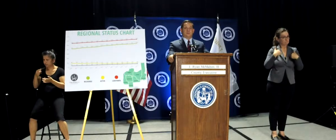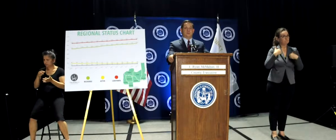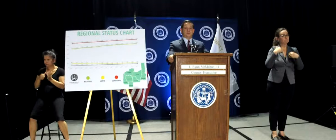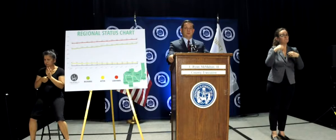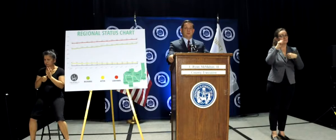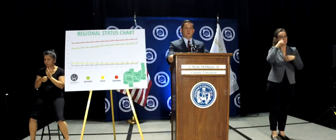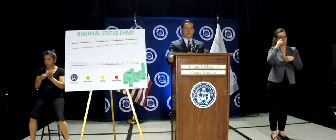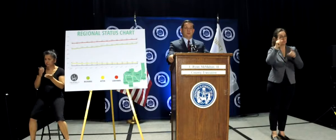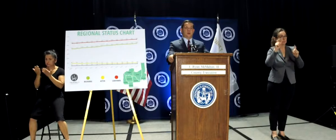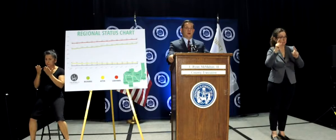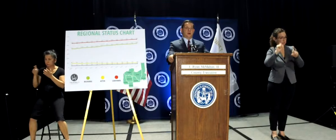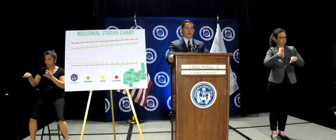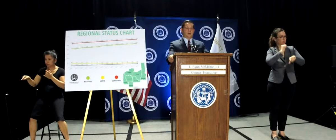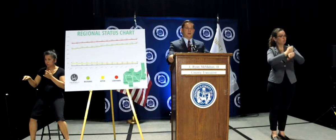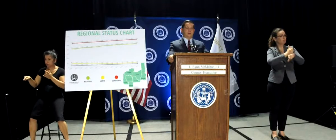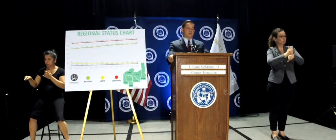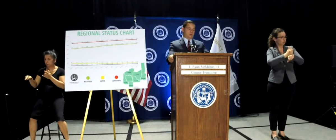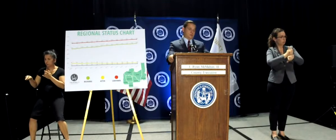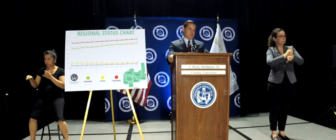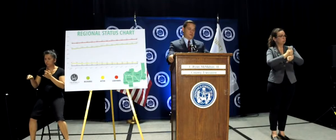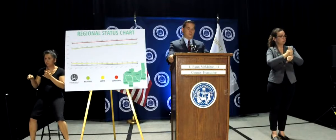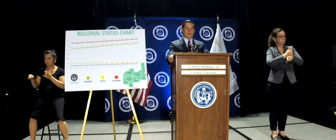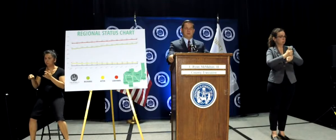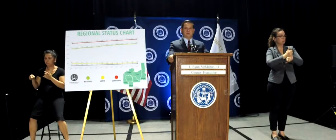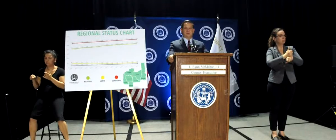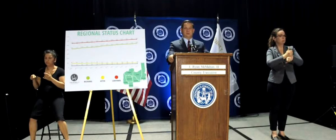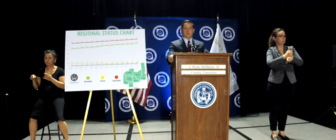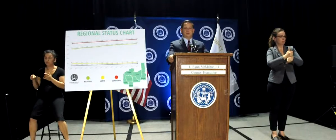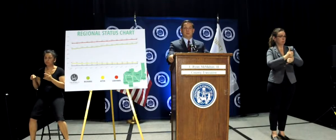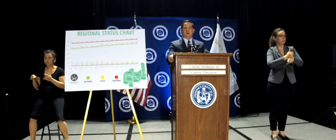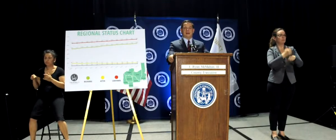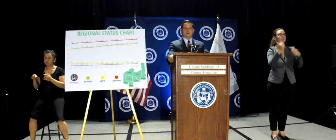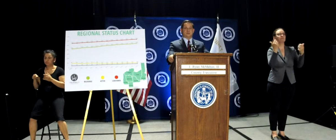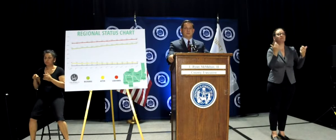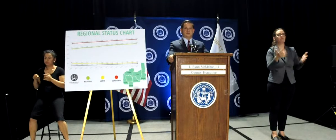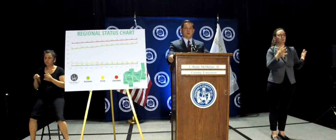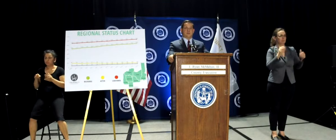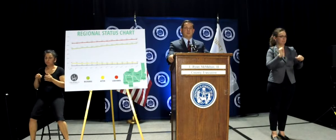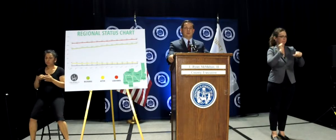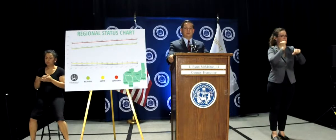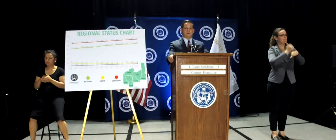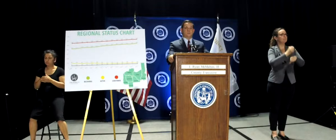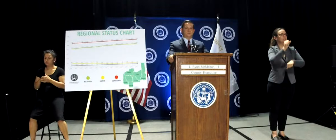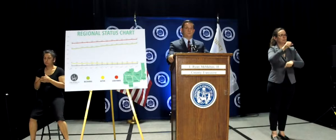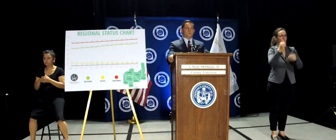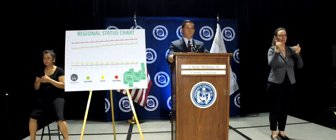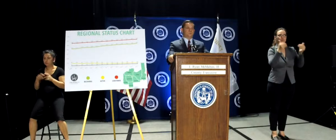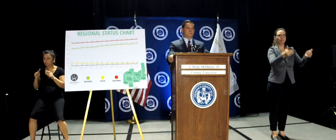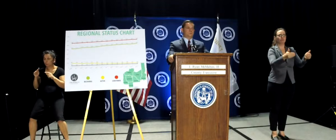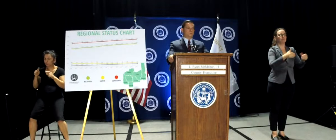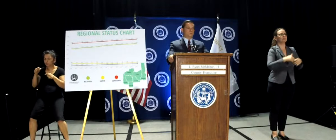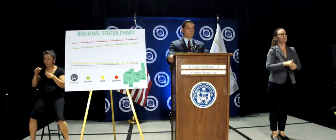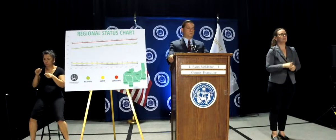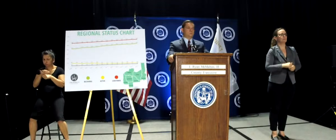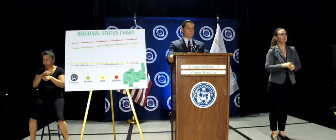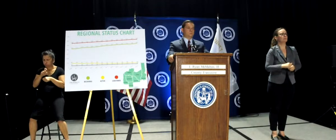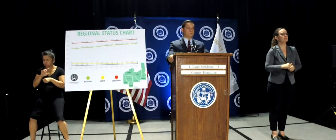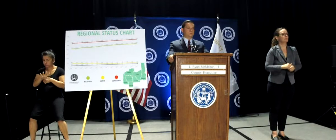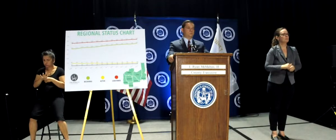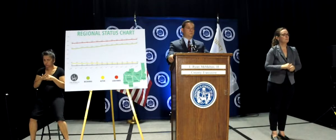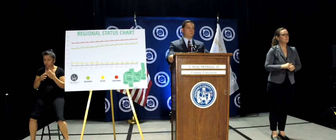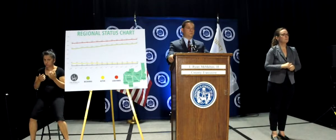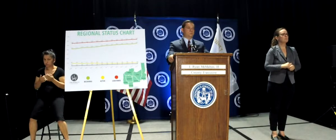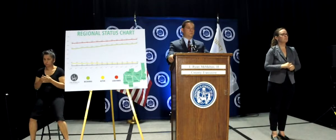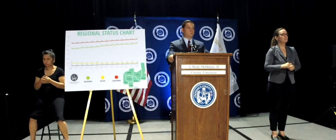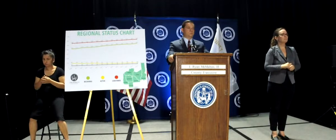a different facility, and that has driven some of the positives over the last few days. Have you had to make an example